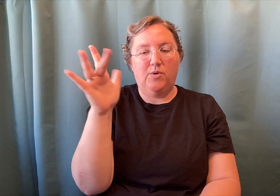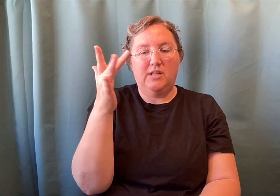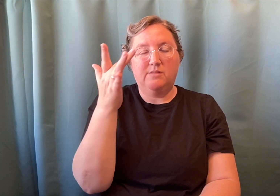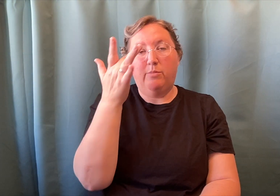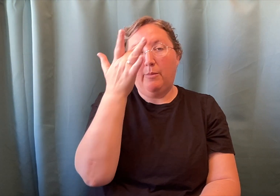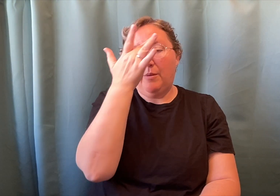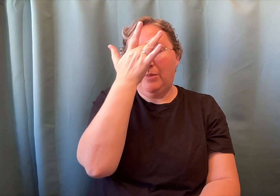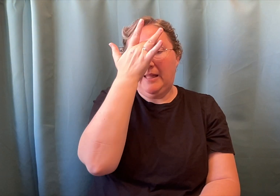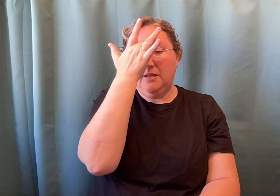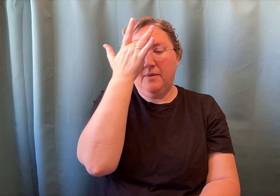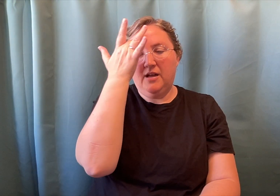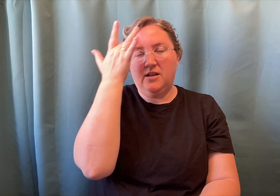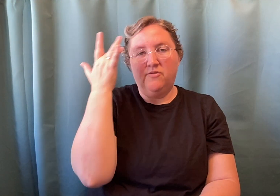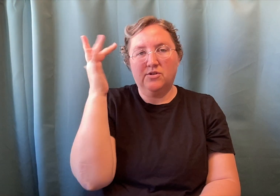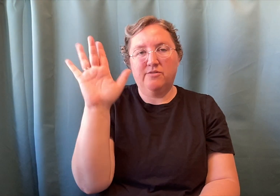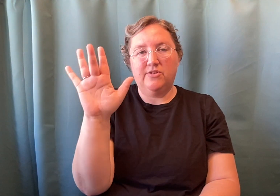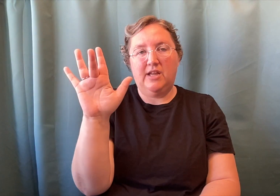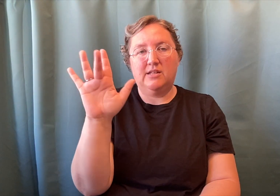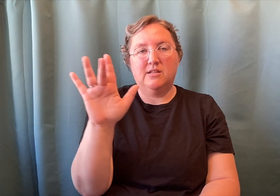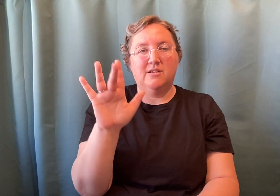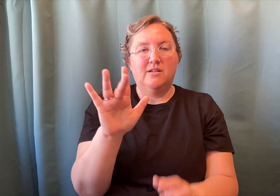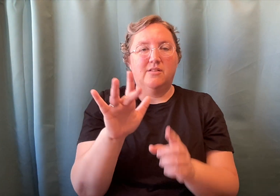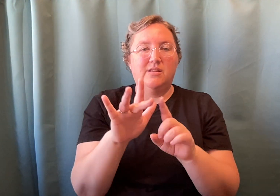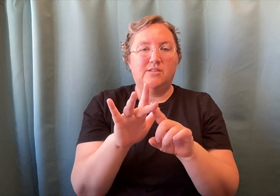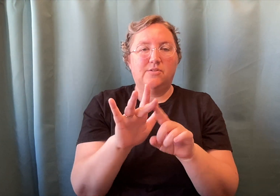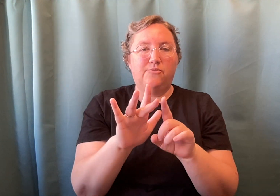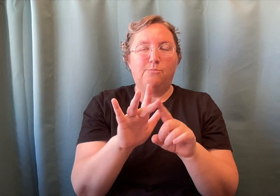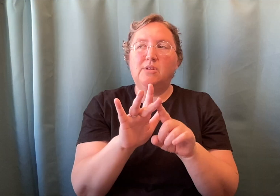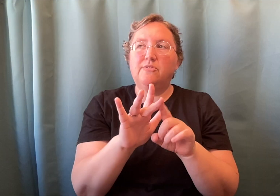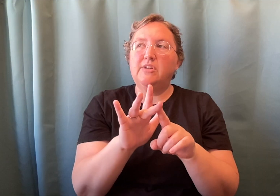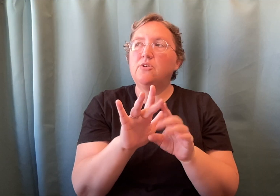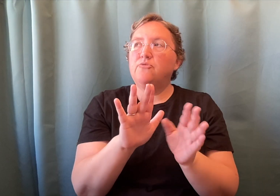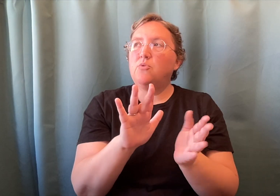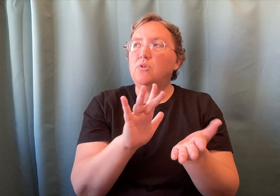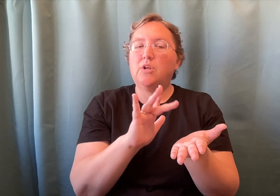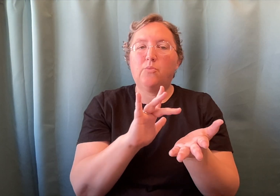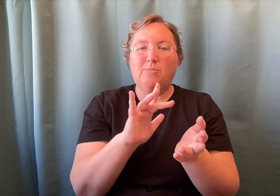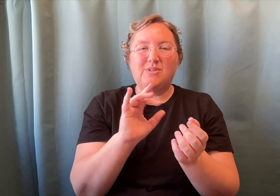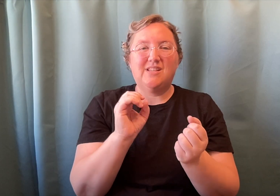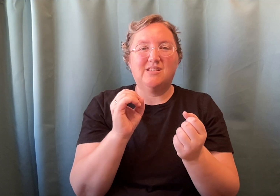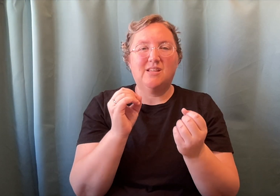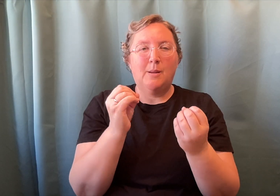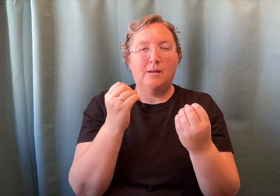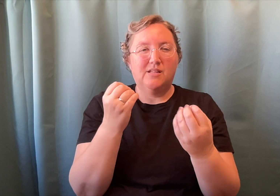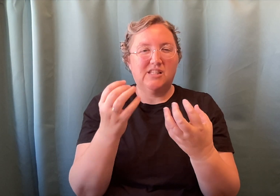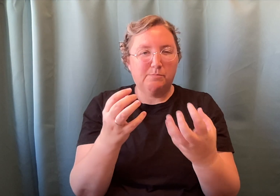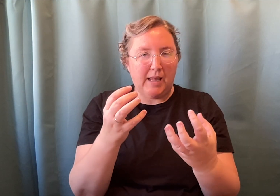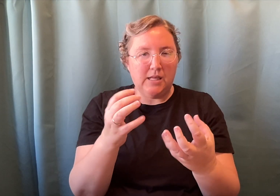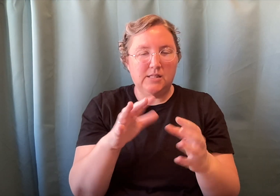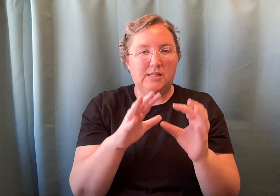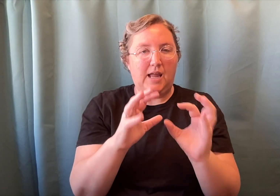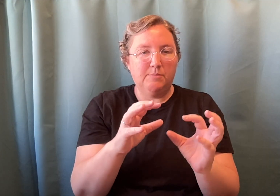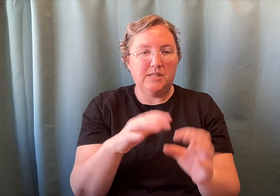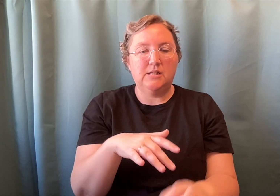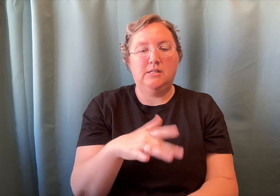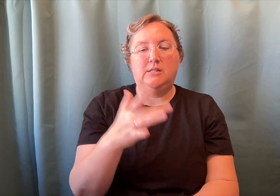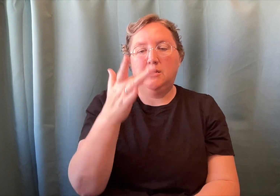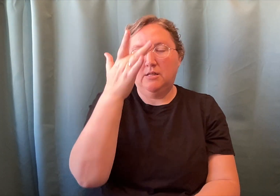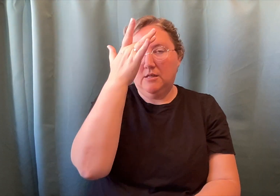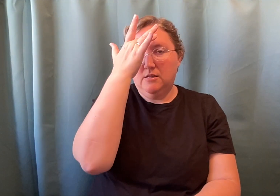is blank mind version of forget. This middle finger forward represents space, emptiness. So